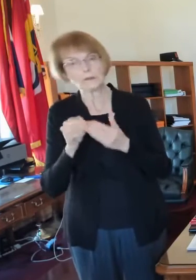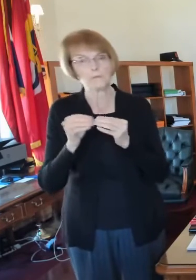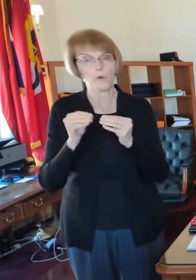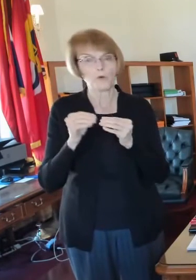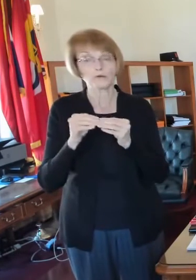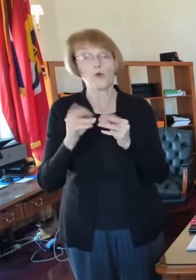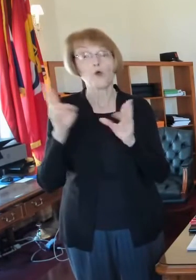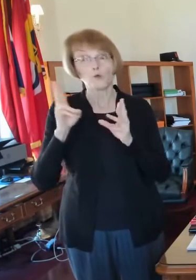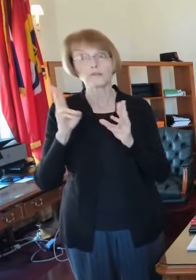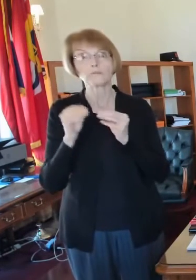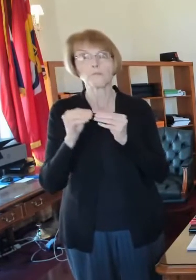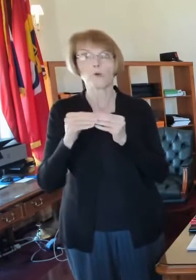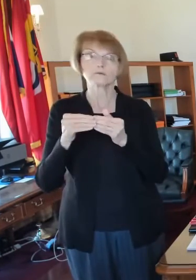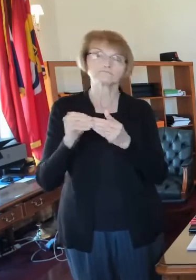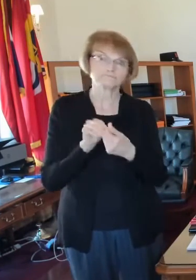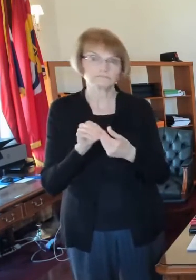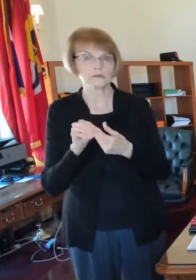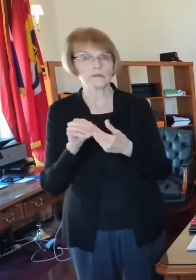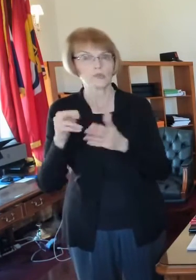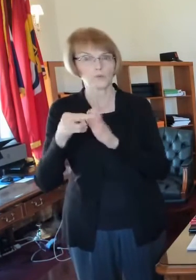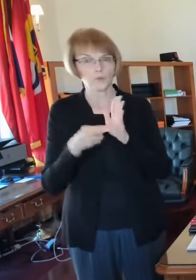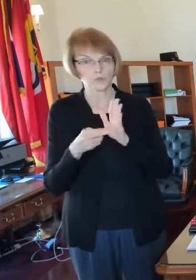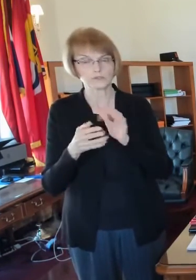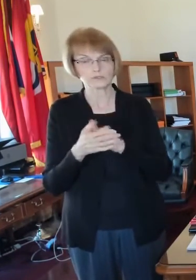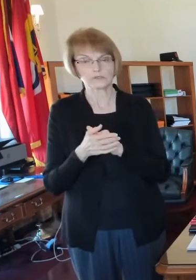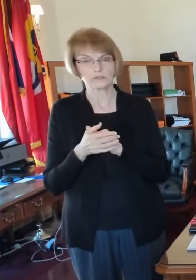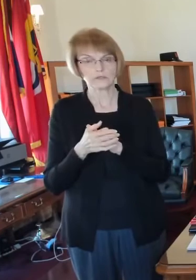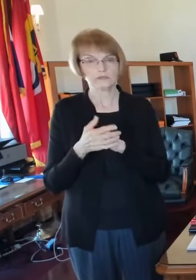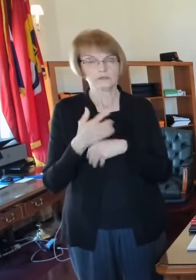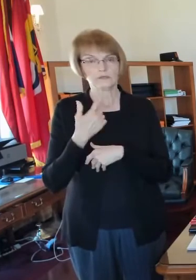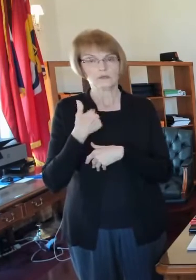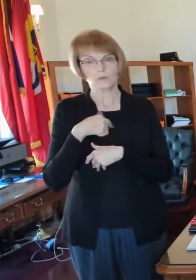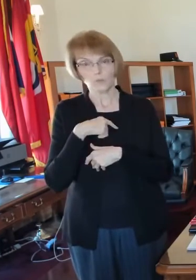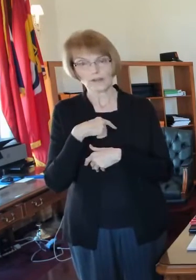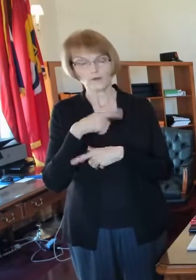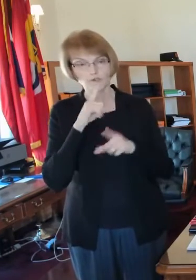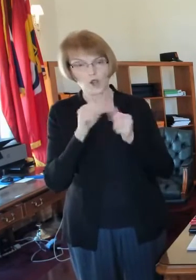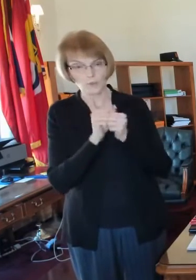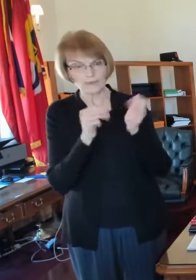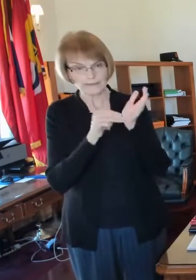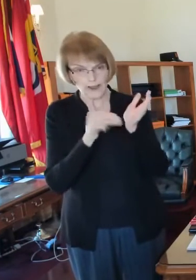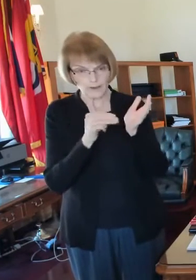are in conversations with the physicians in this case.